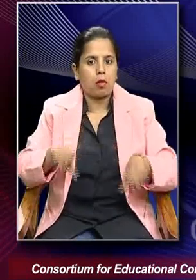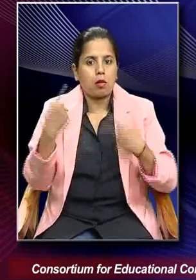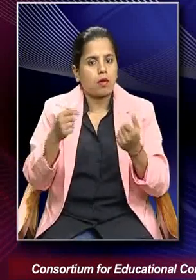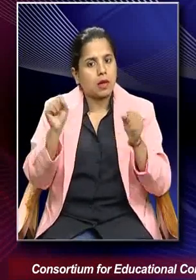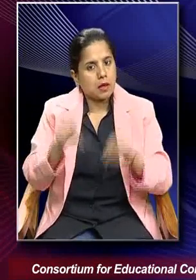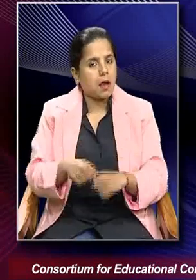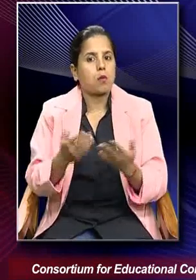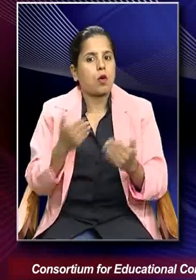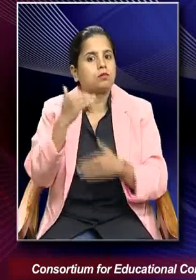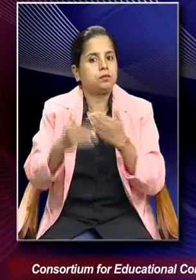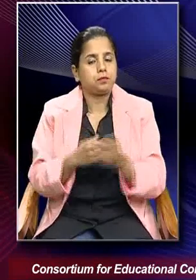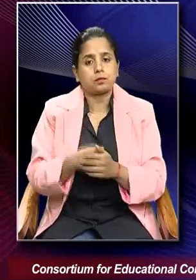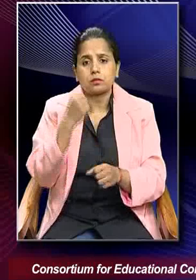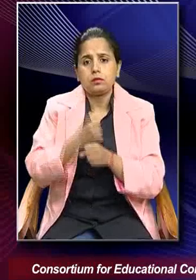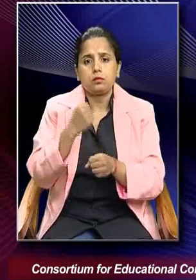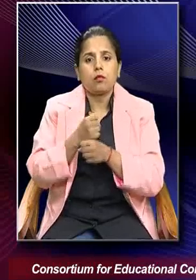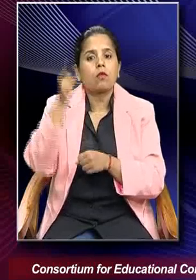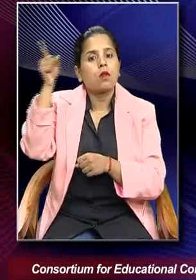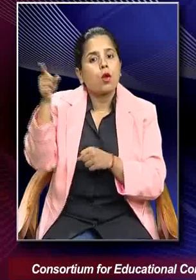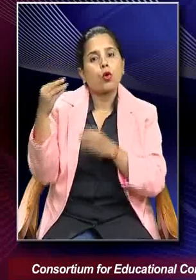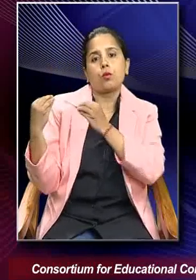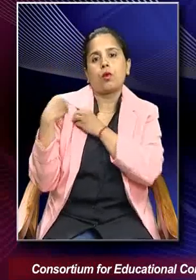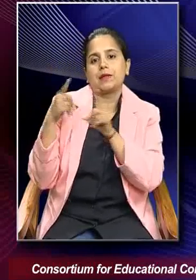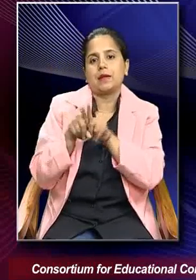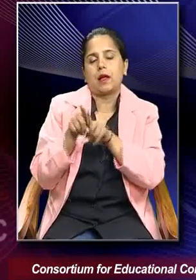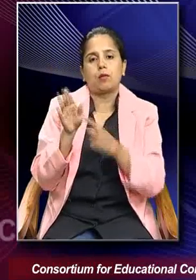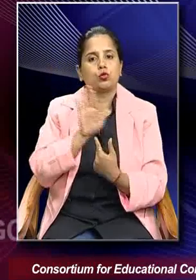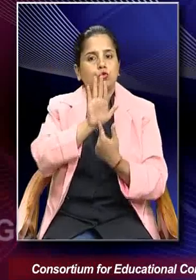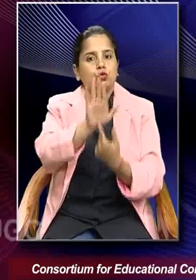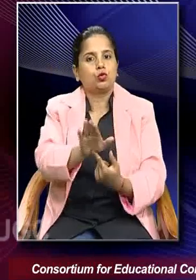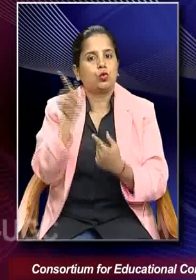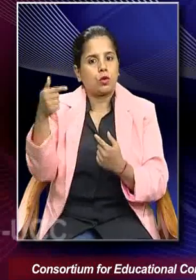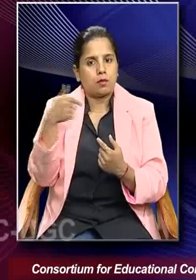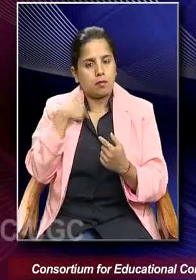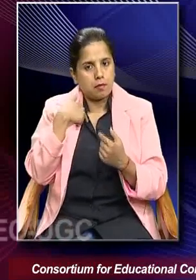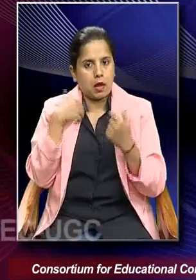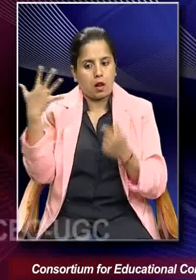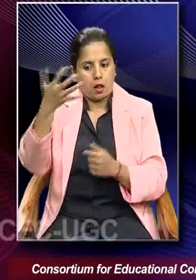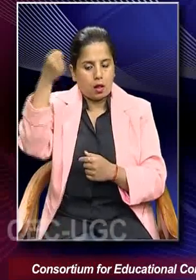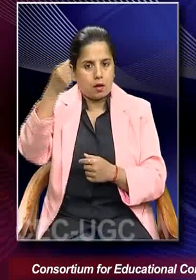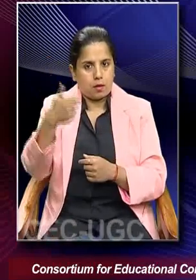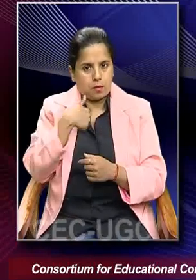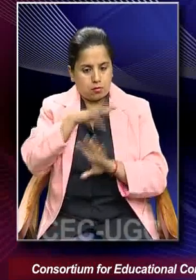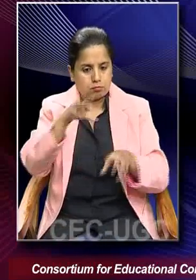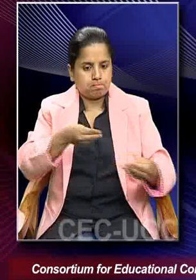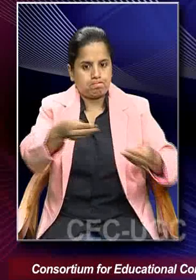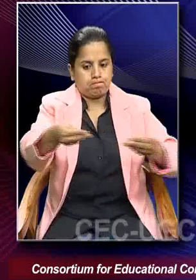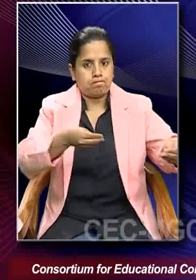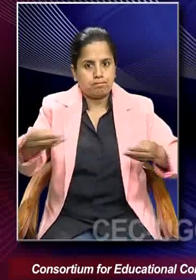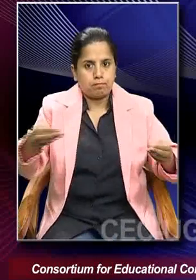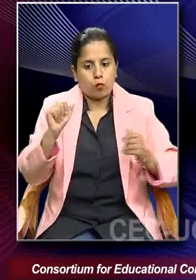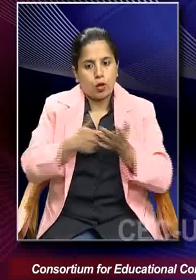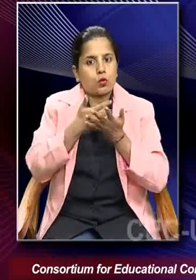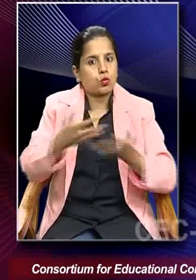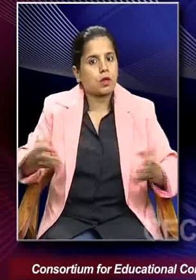government acts as trustee or custodian of resources and intends to distribute its